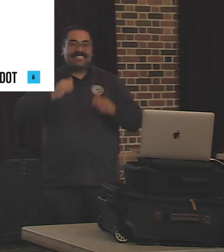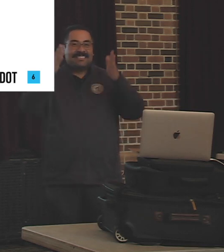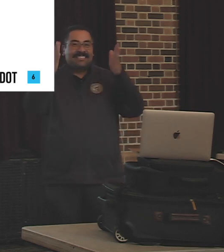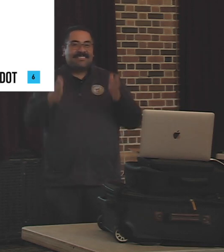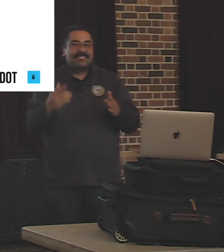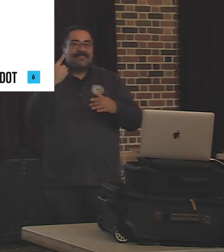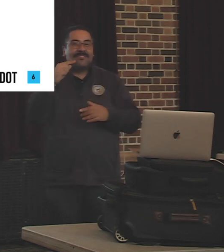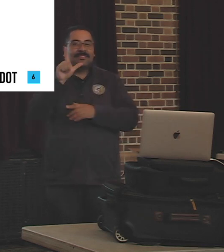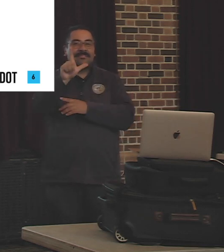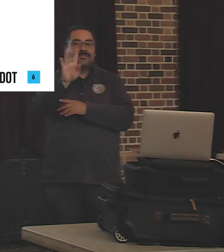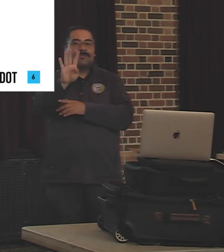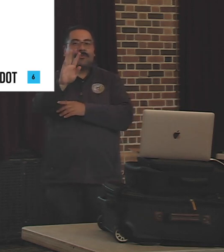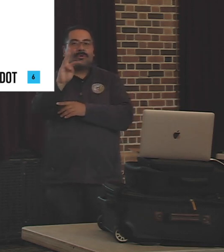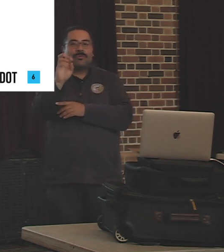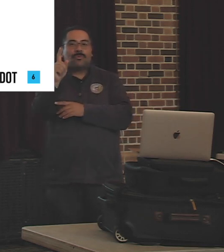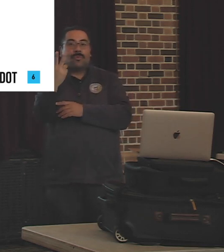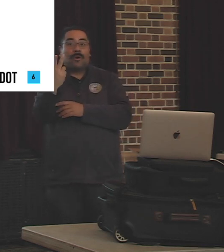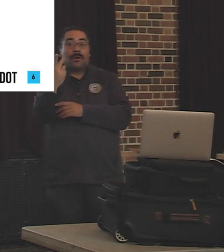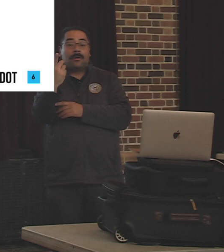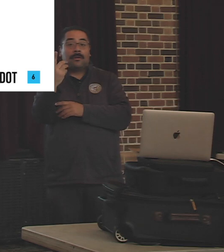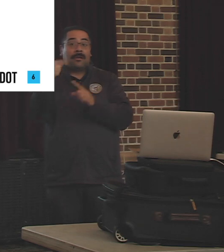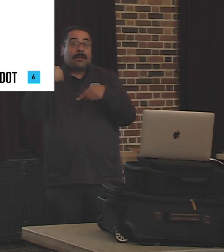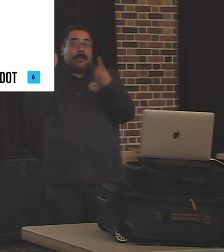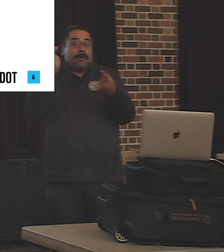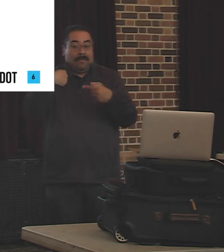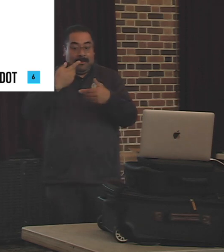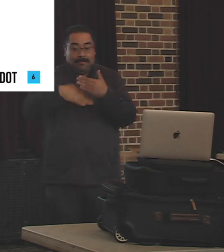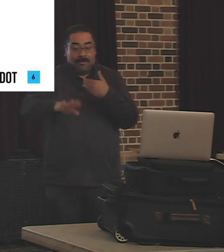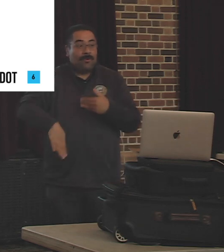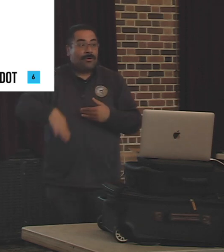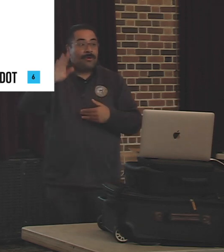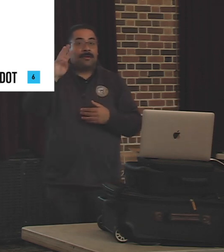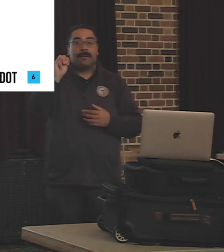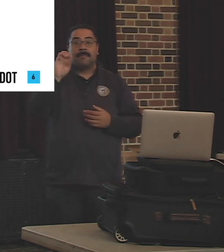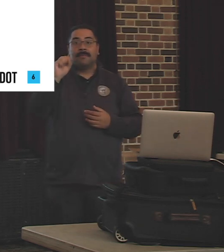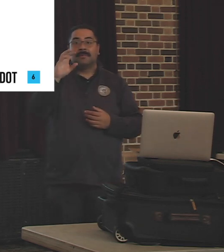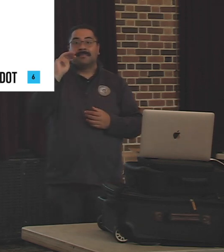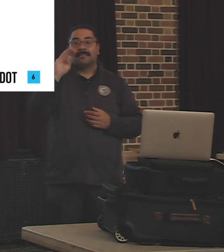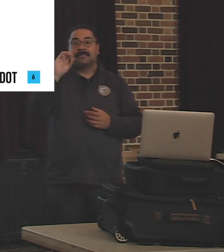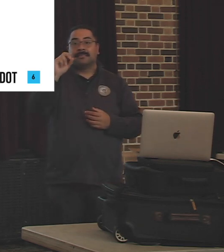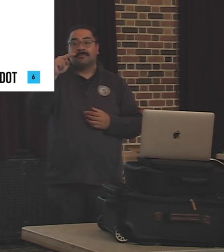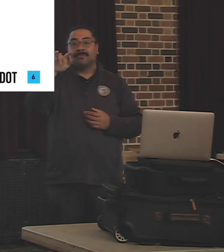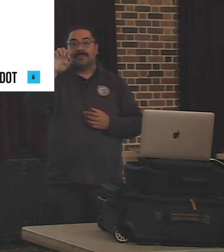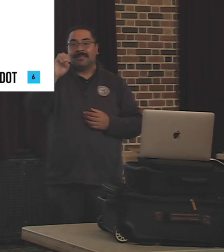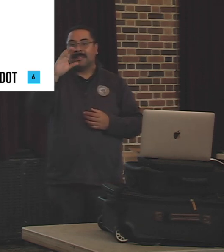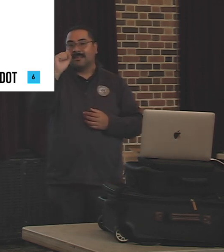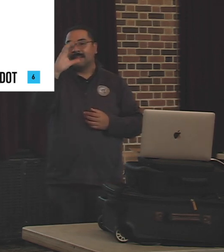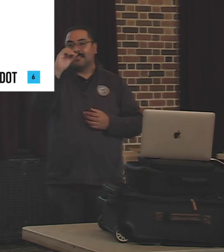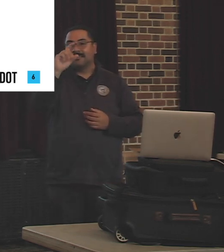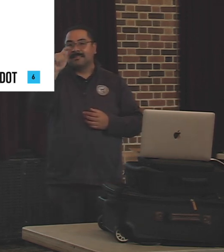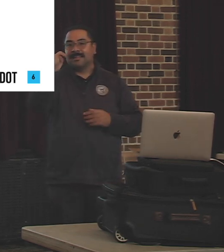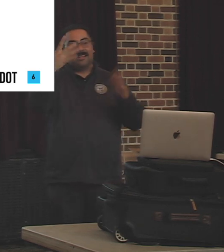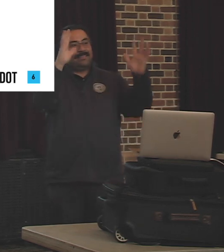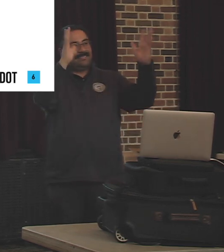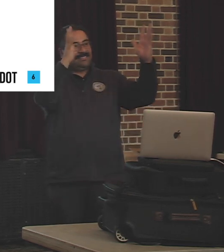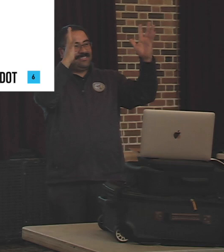for the 24th Ward ever since I've been born, Ms. Monique Scott.